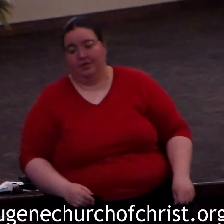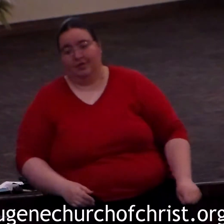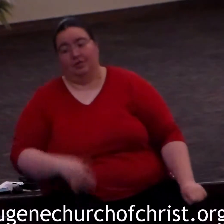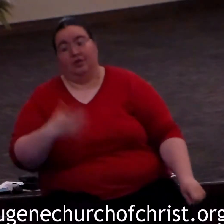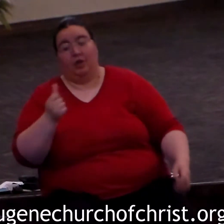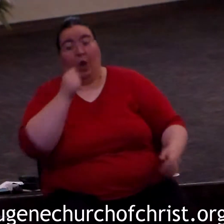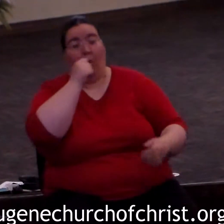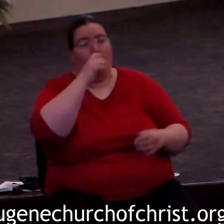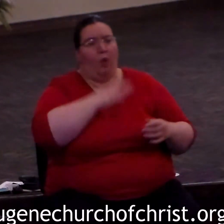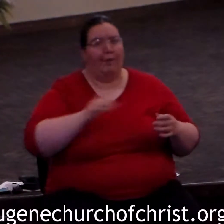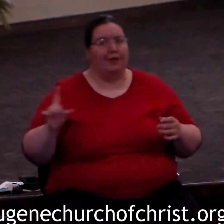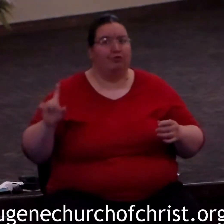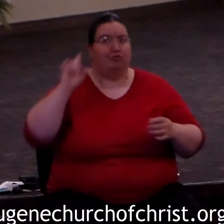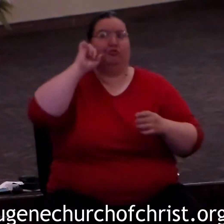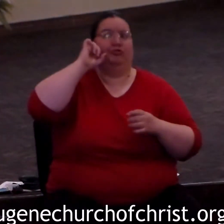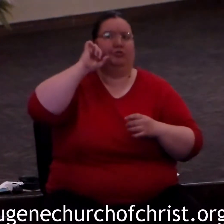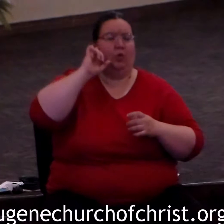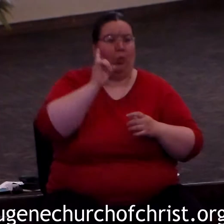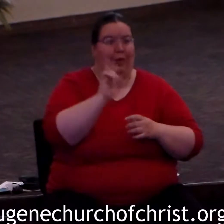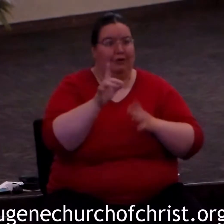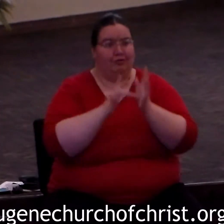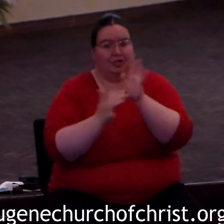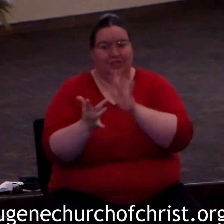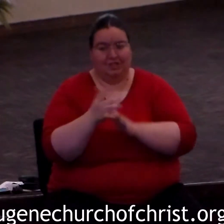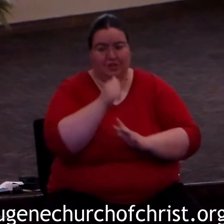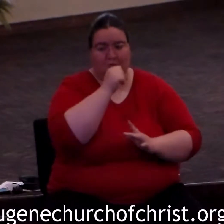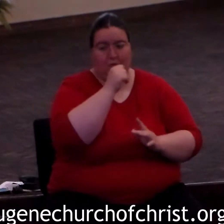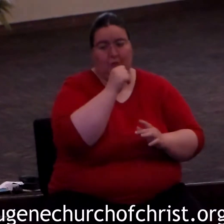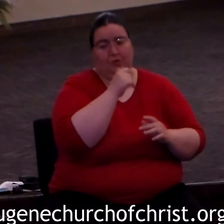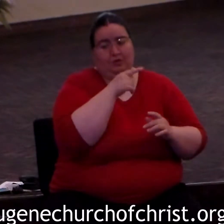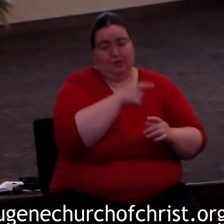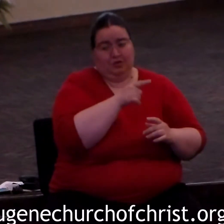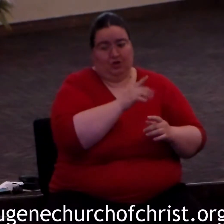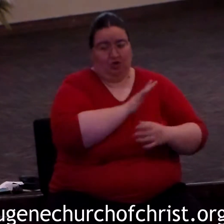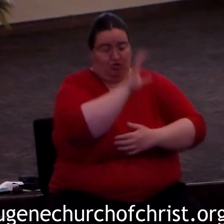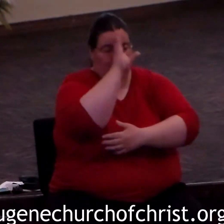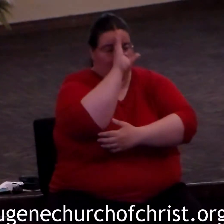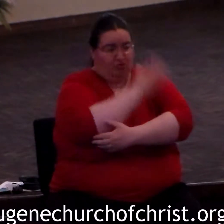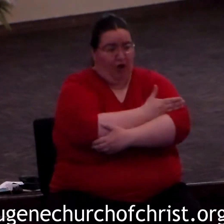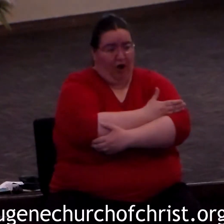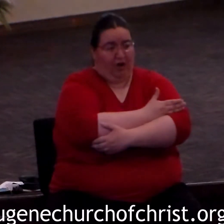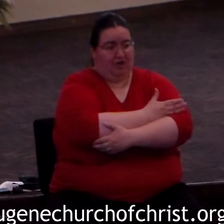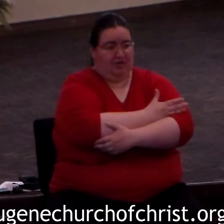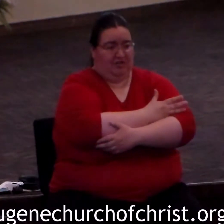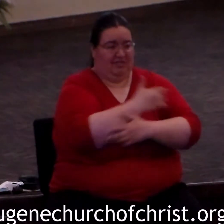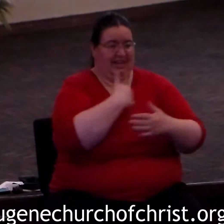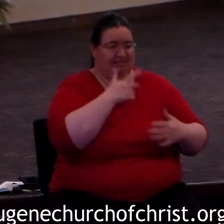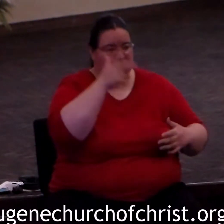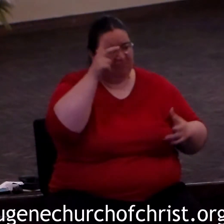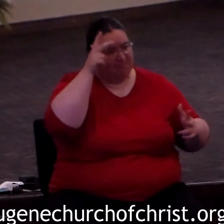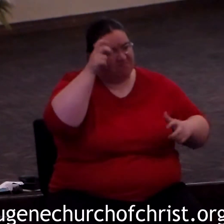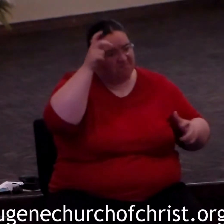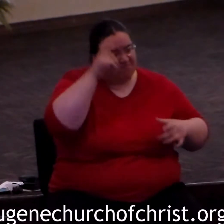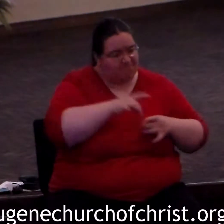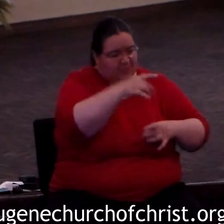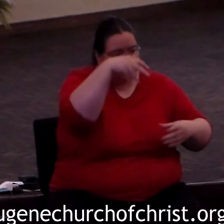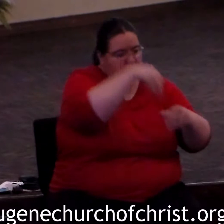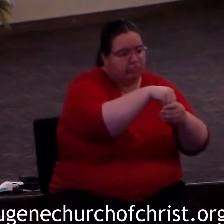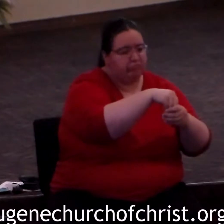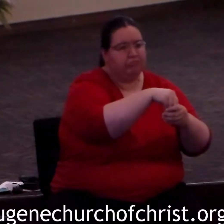whose little daughter was possessed by an impure spirit came and fell at his feet. And if you were this woman and you had this daughter who was in need and there was nothing